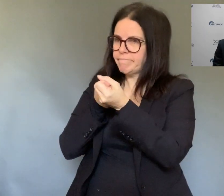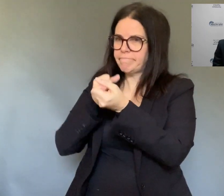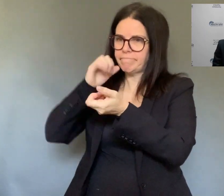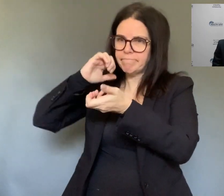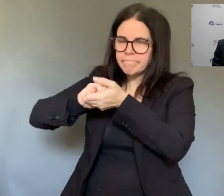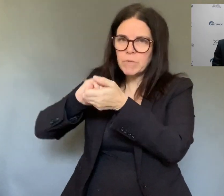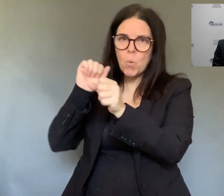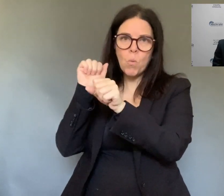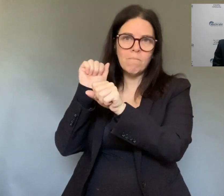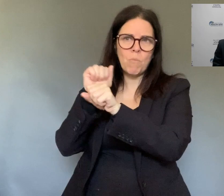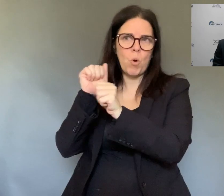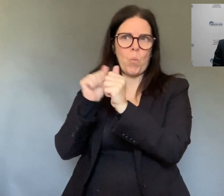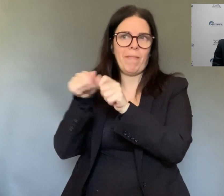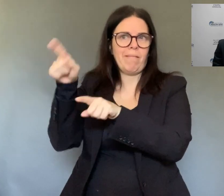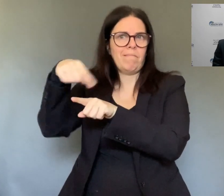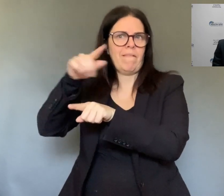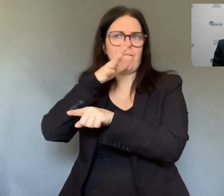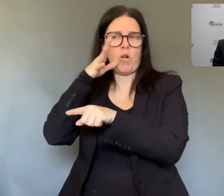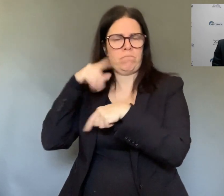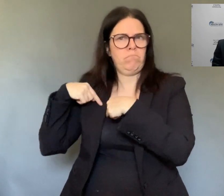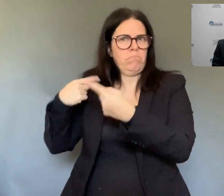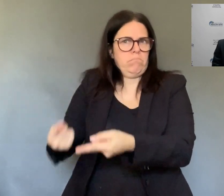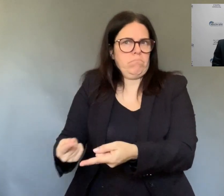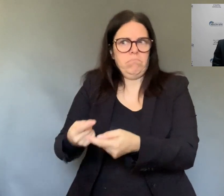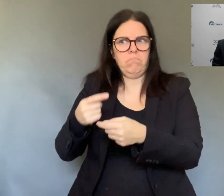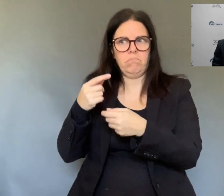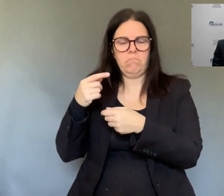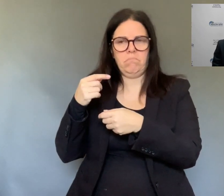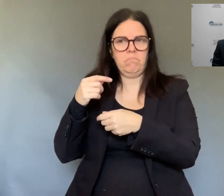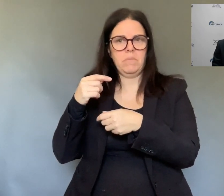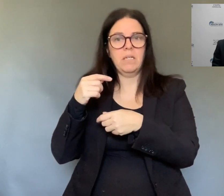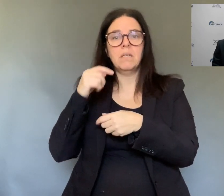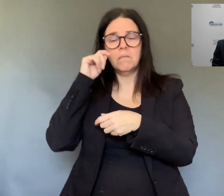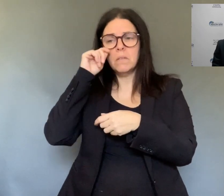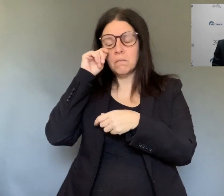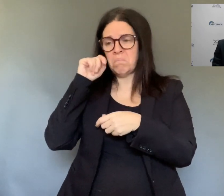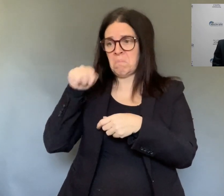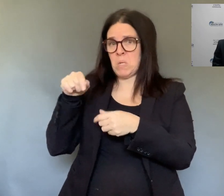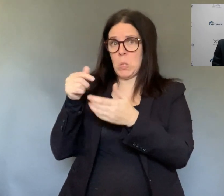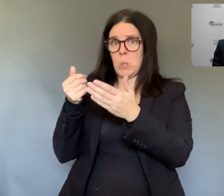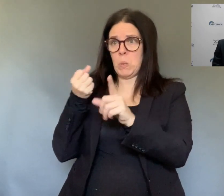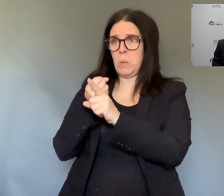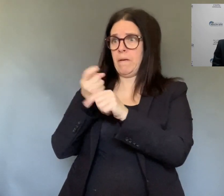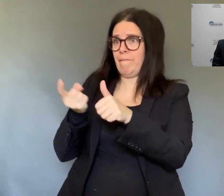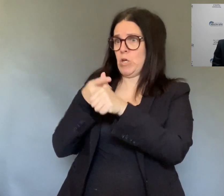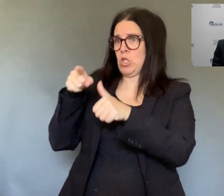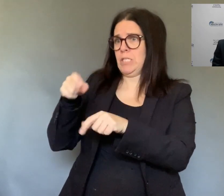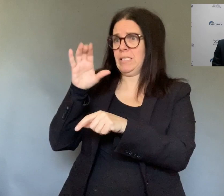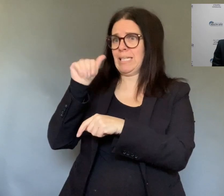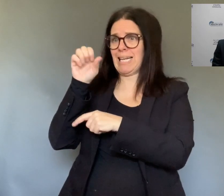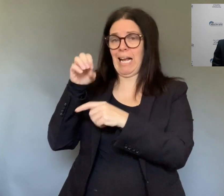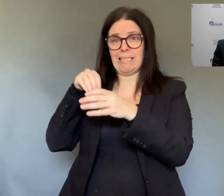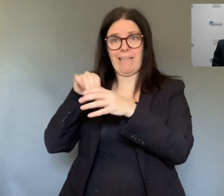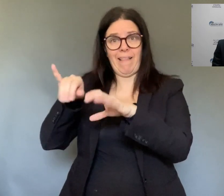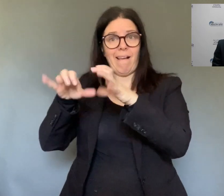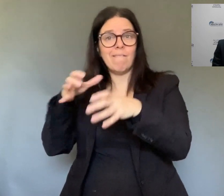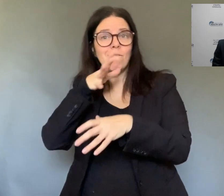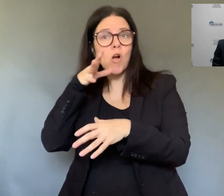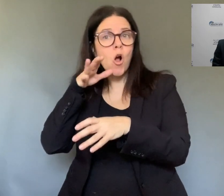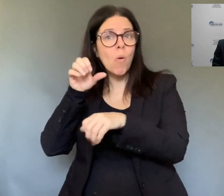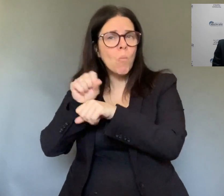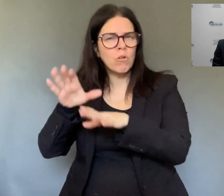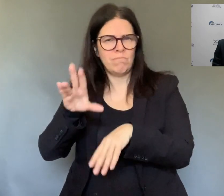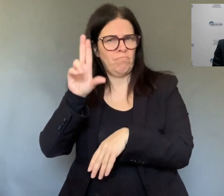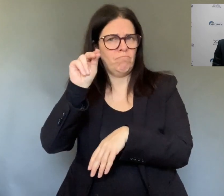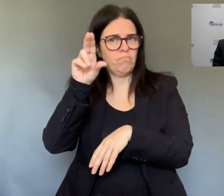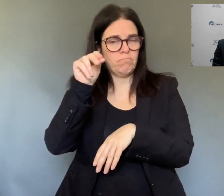these farms for quite some time, and we have had cases in this population. And we have been working with all